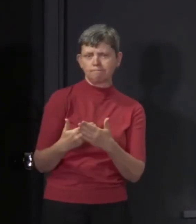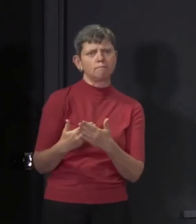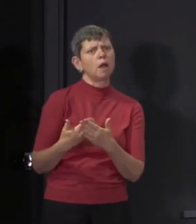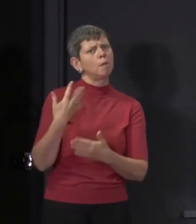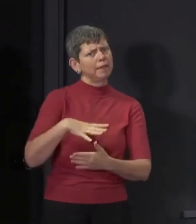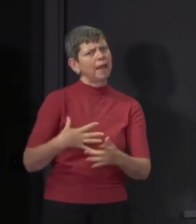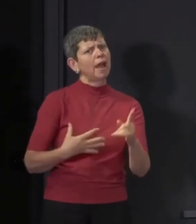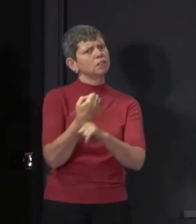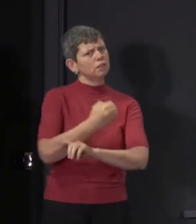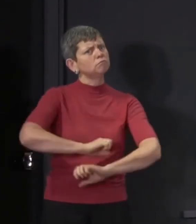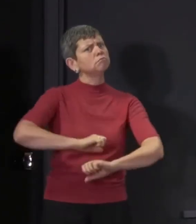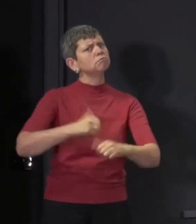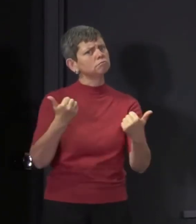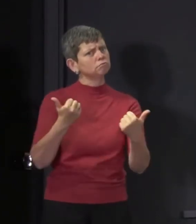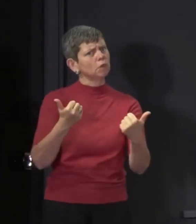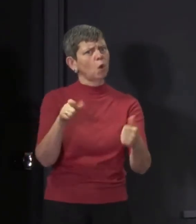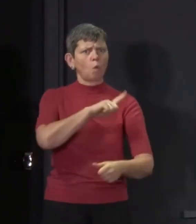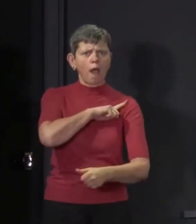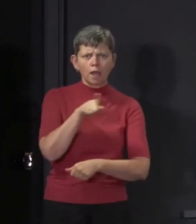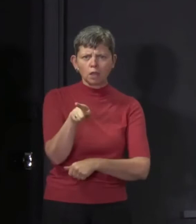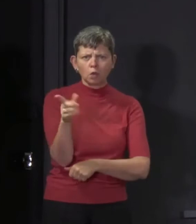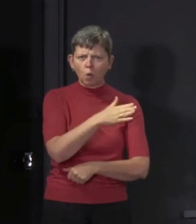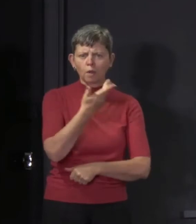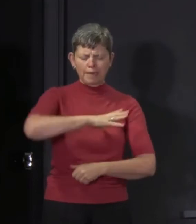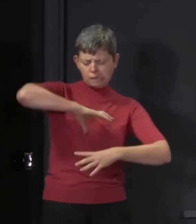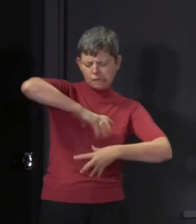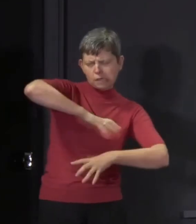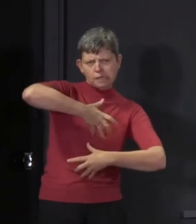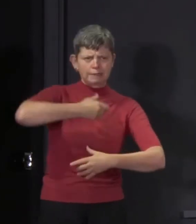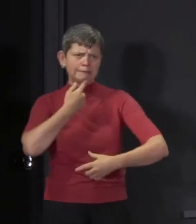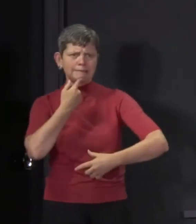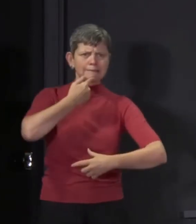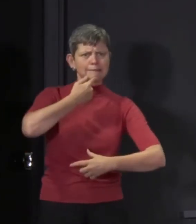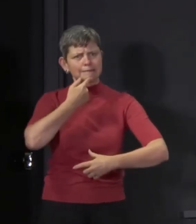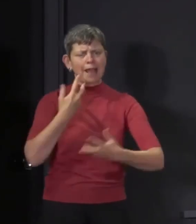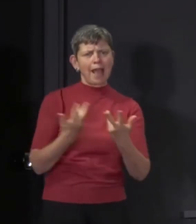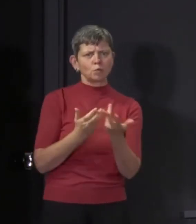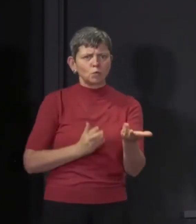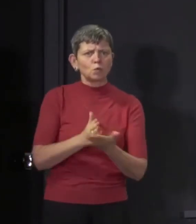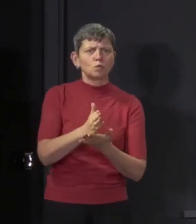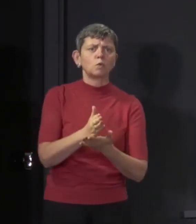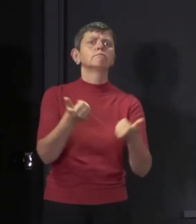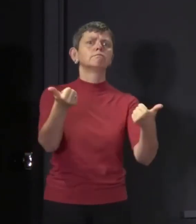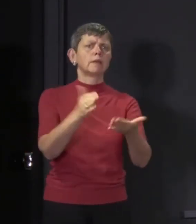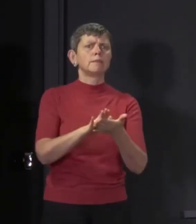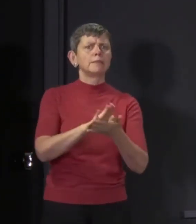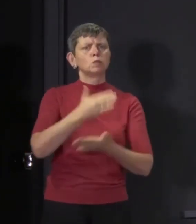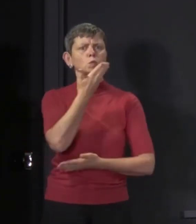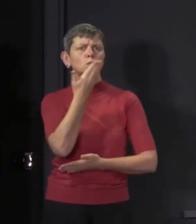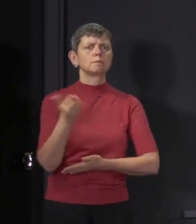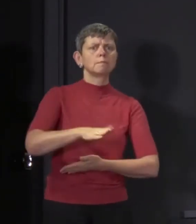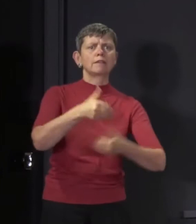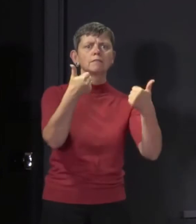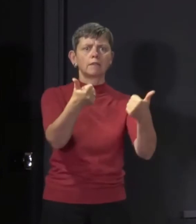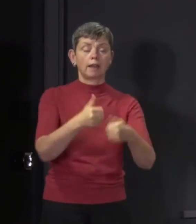and your ability to adapt in extremely difficult circumstances that schools have been able to return. As a result, the vast